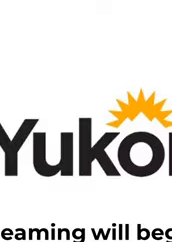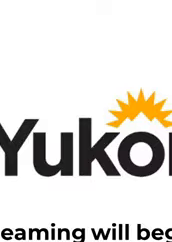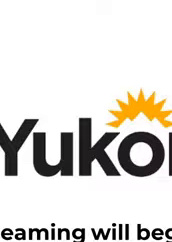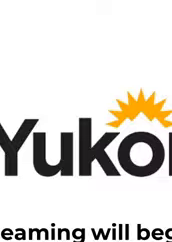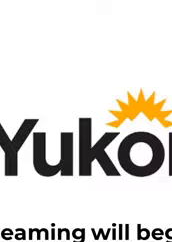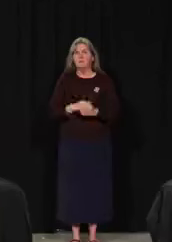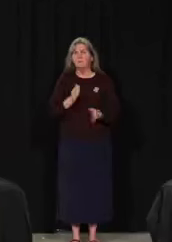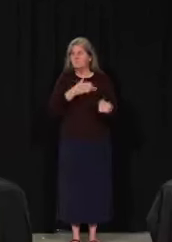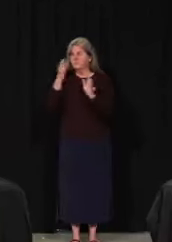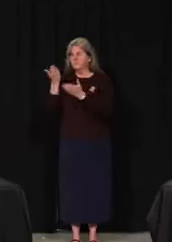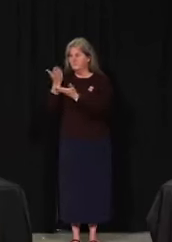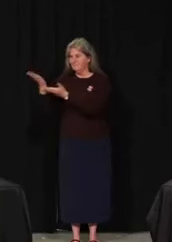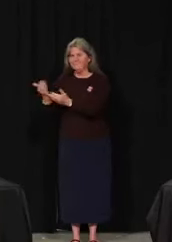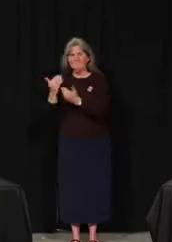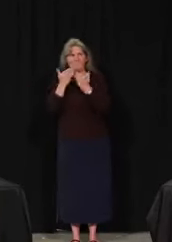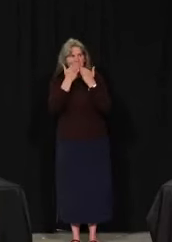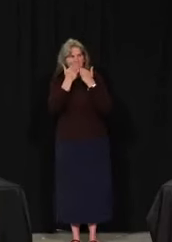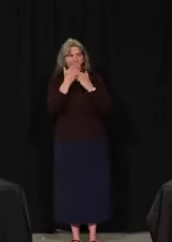Premier Silver.